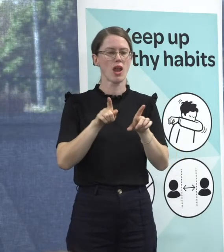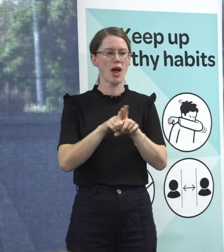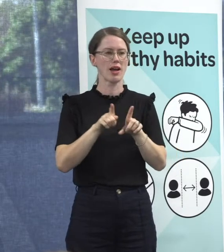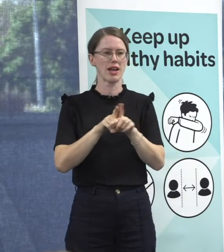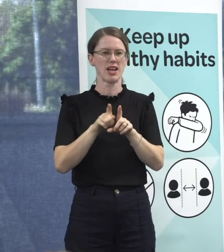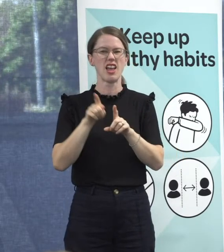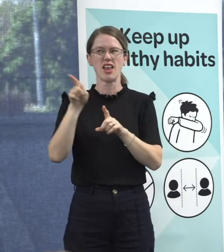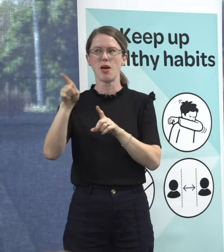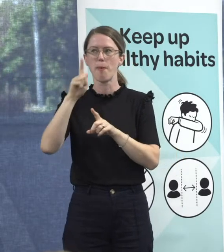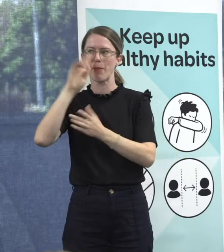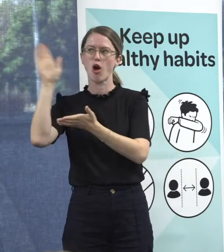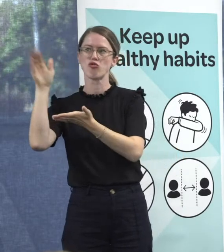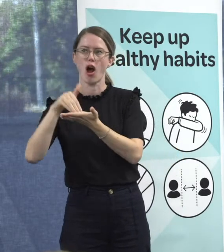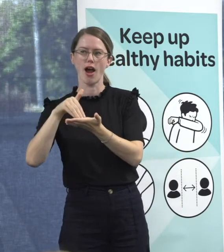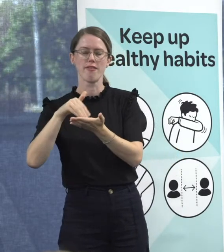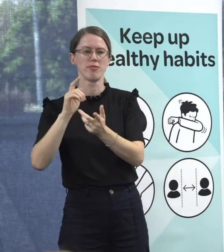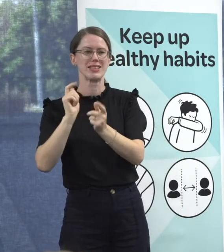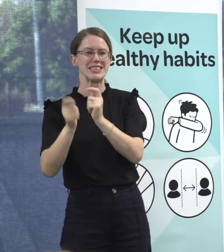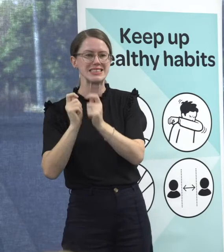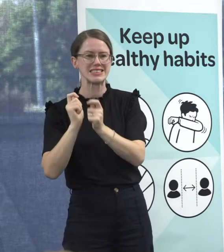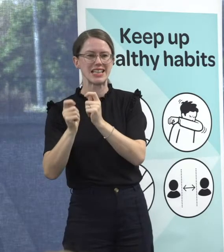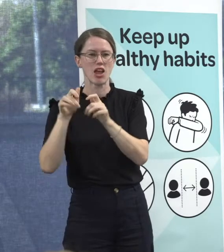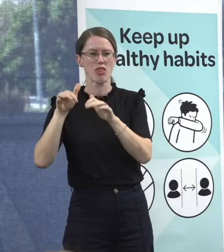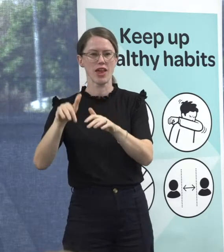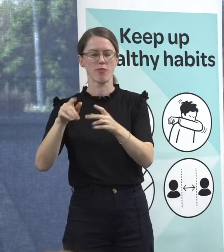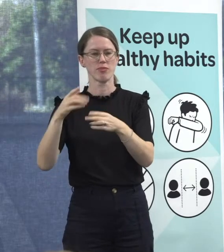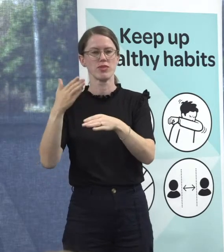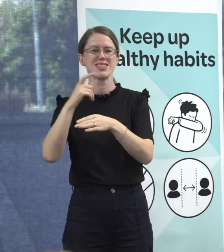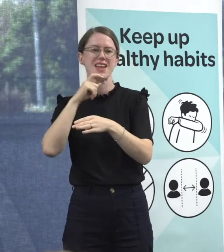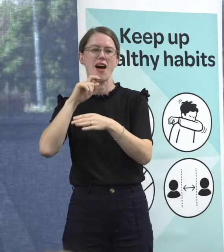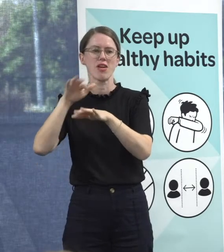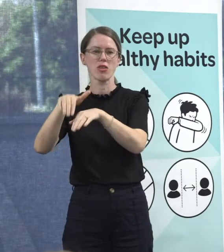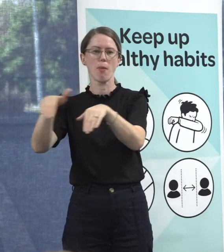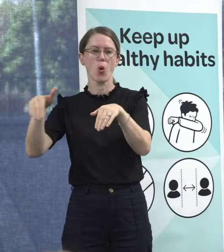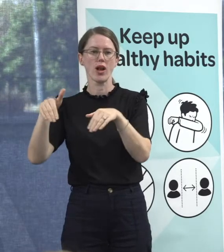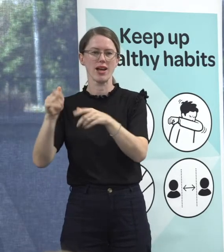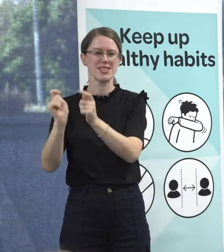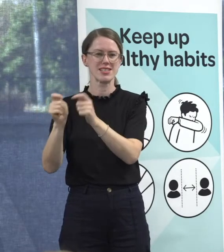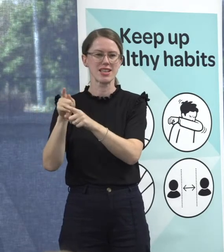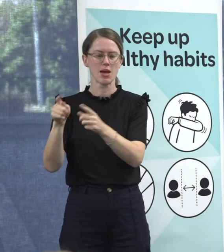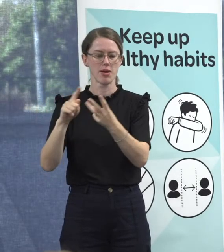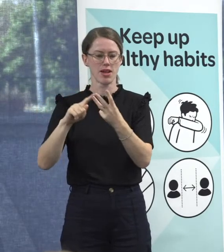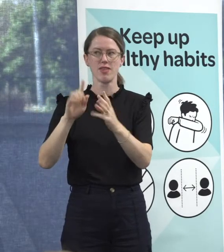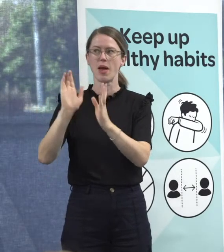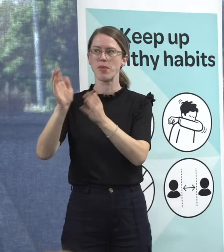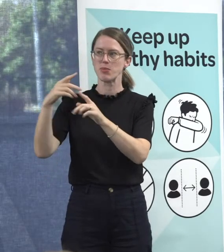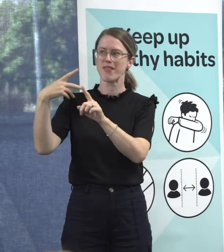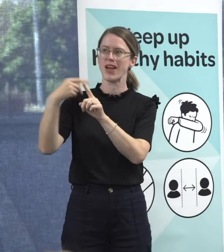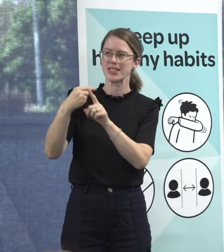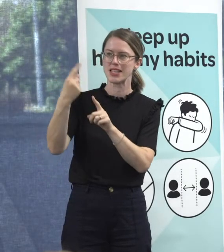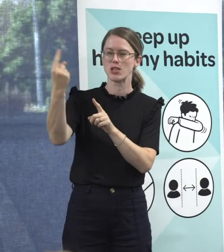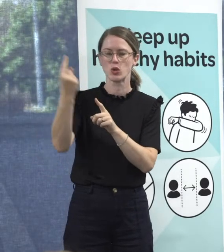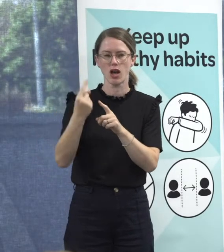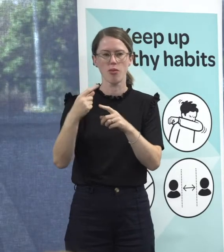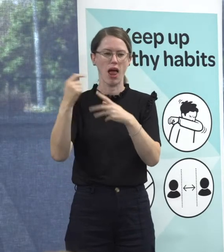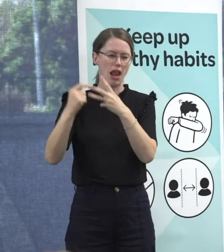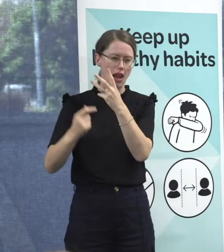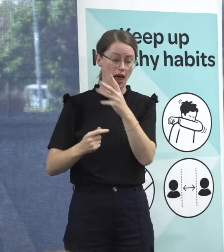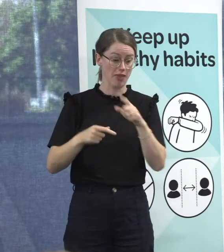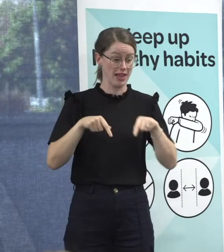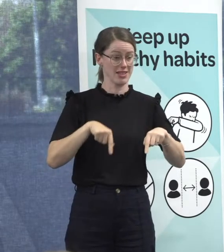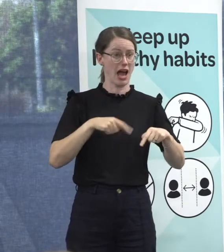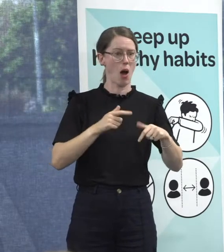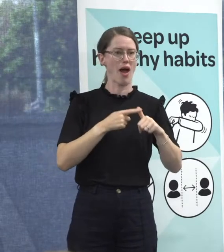like testing at the border, testing of the workforce at the border, vaccination requirements, and so on. So I'm